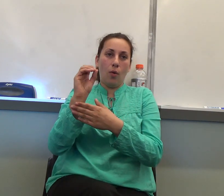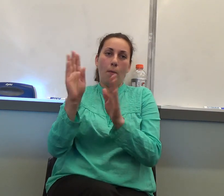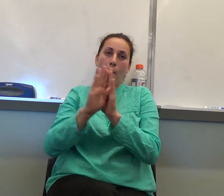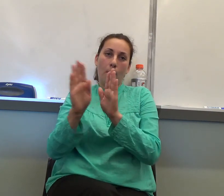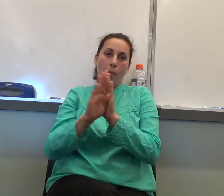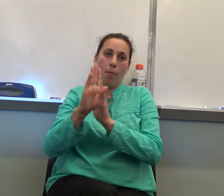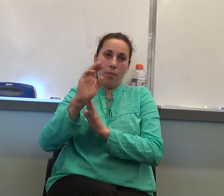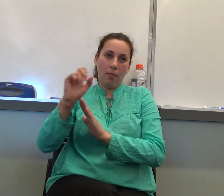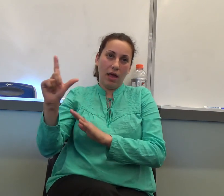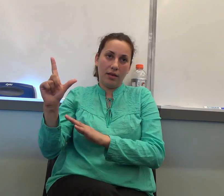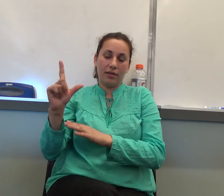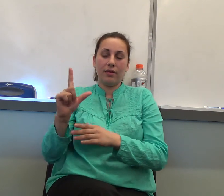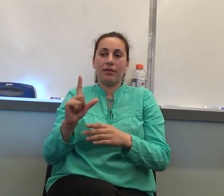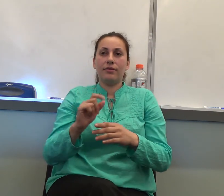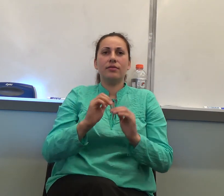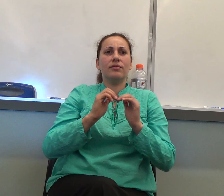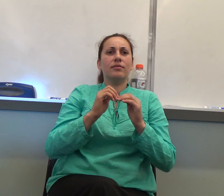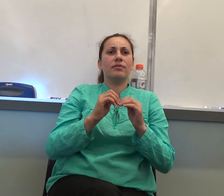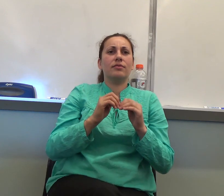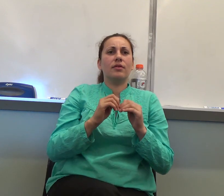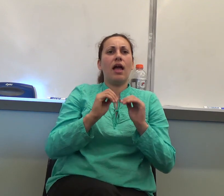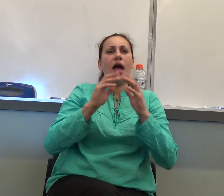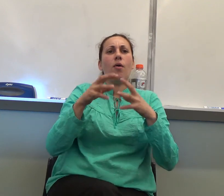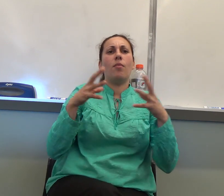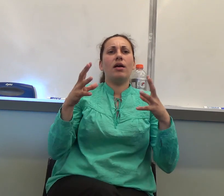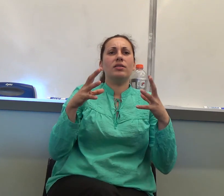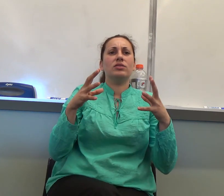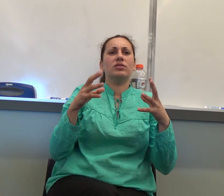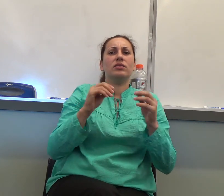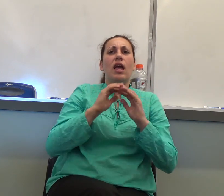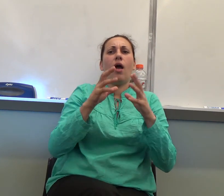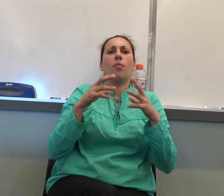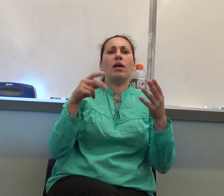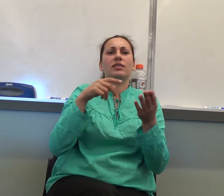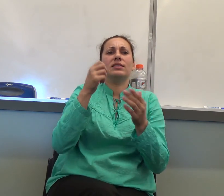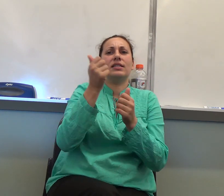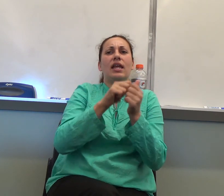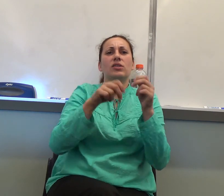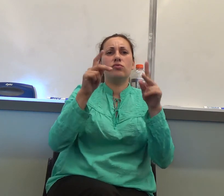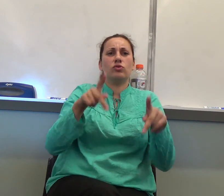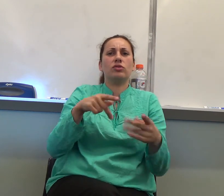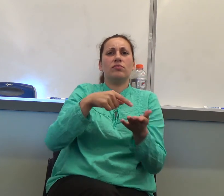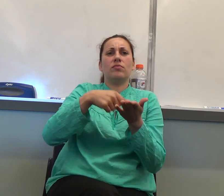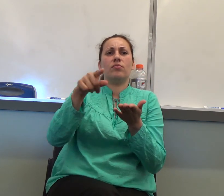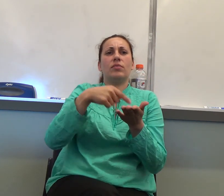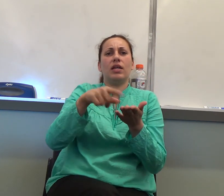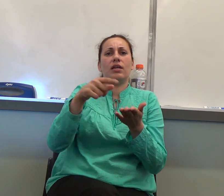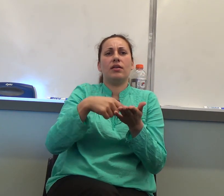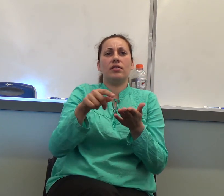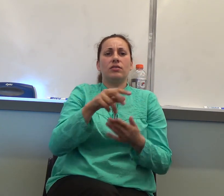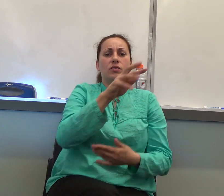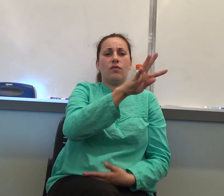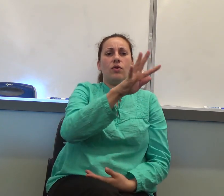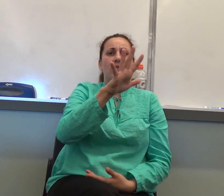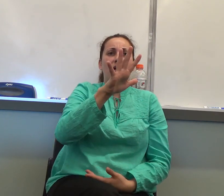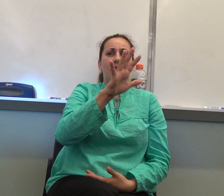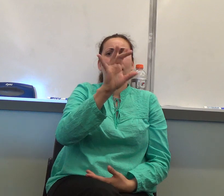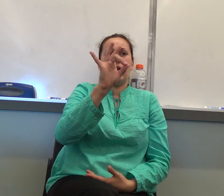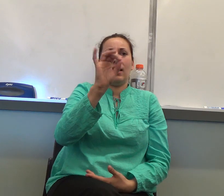each person pay? Okay, $45.80 divided by 5.